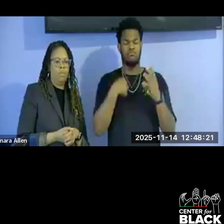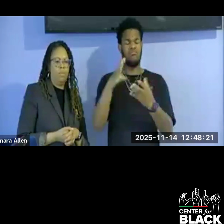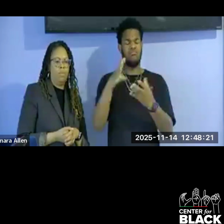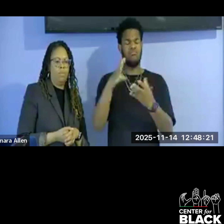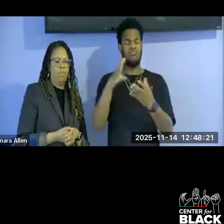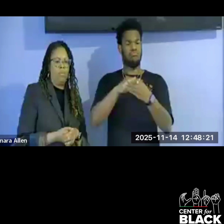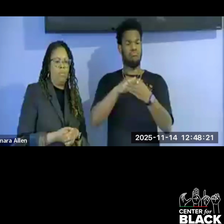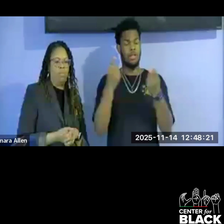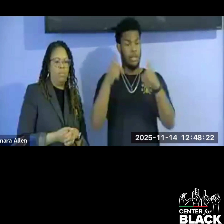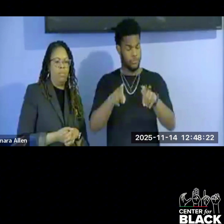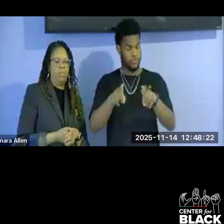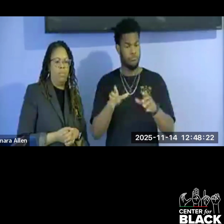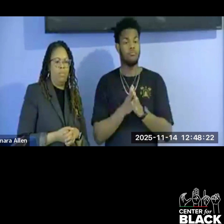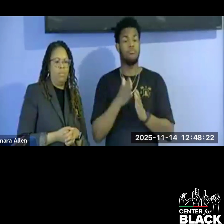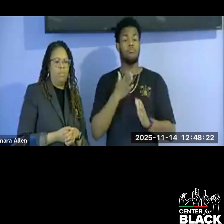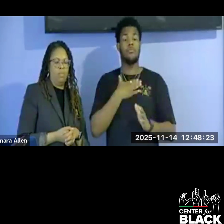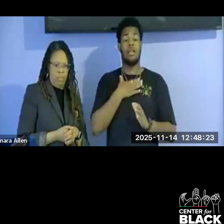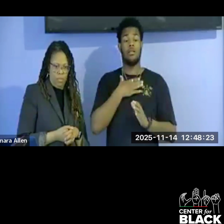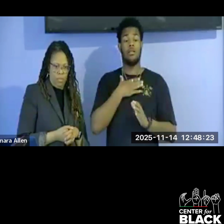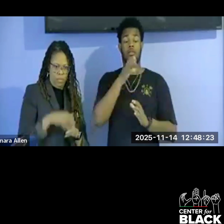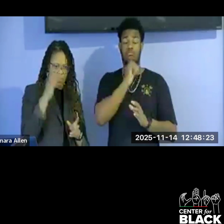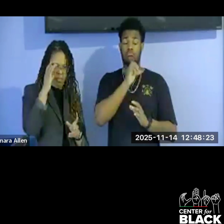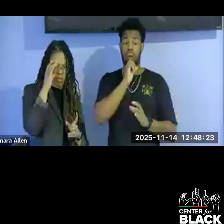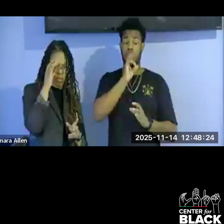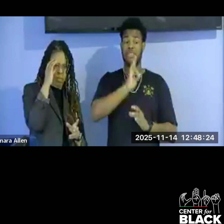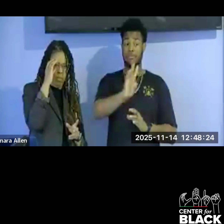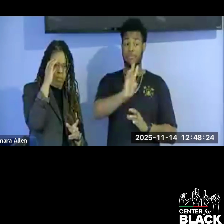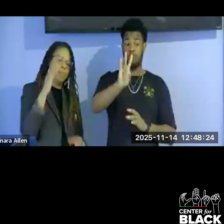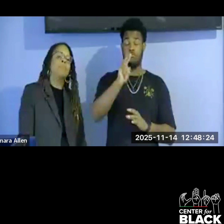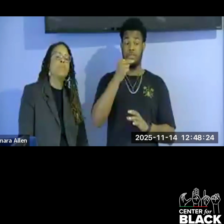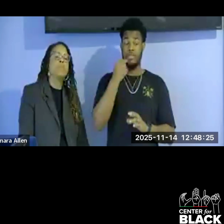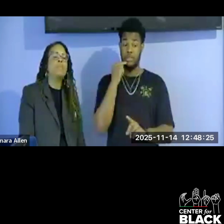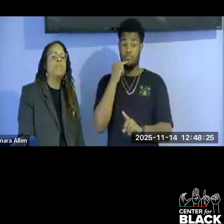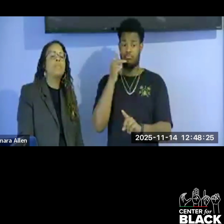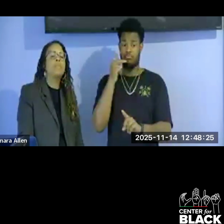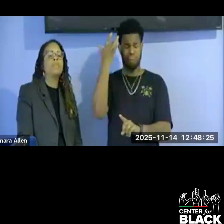that really makes your presentation even profound.